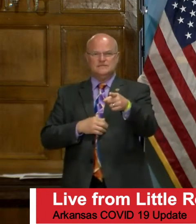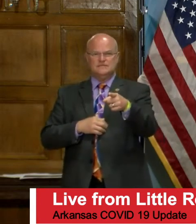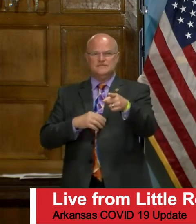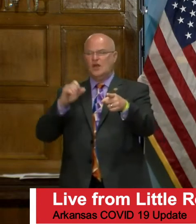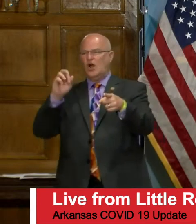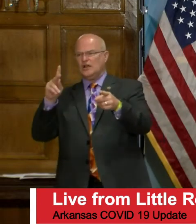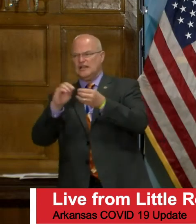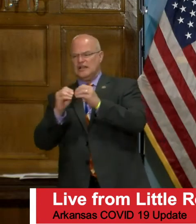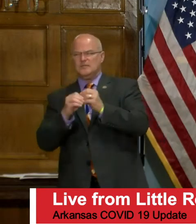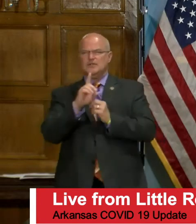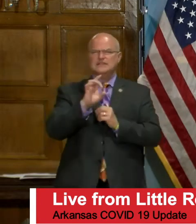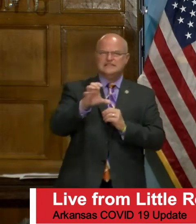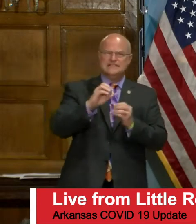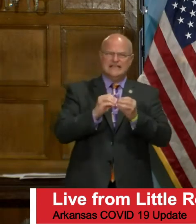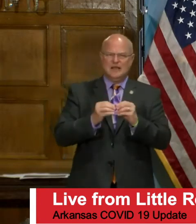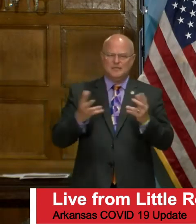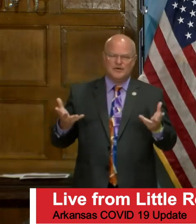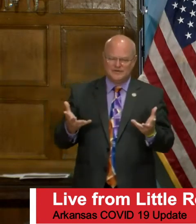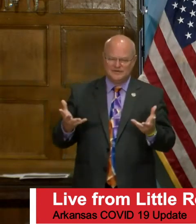number?